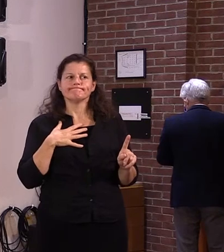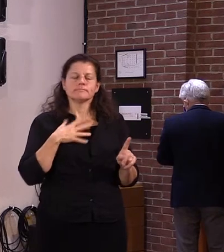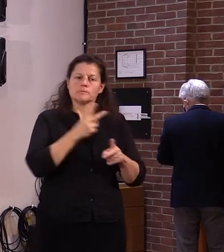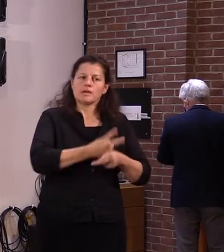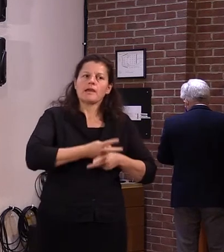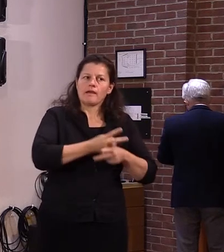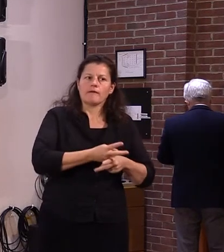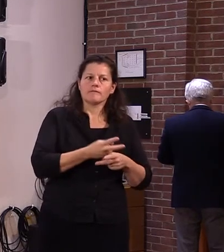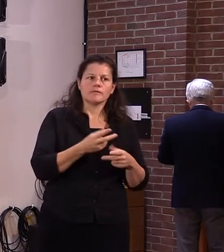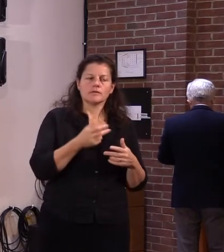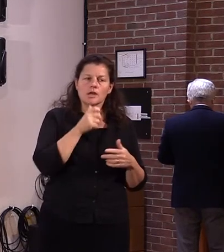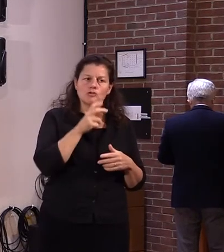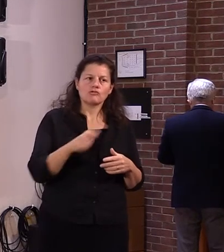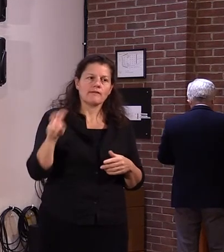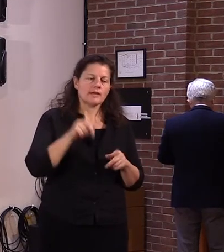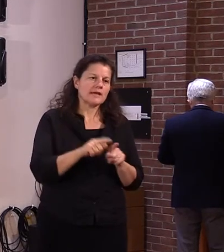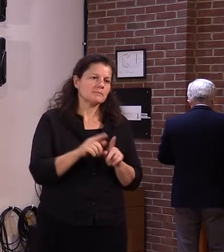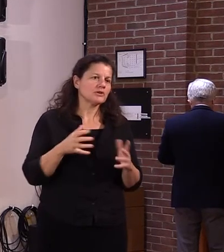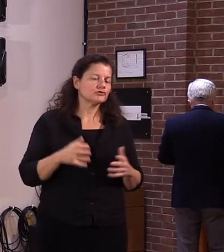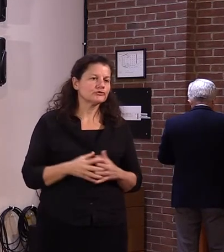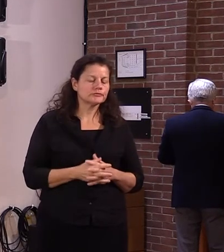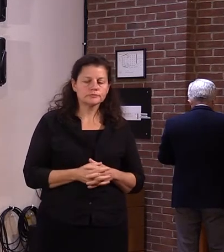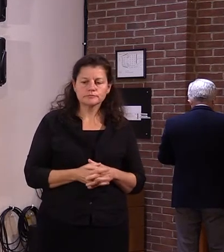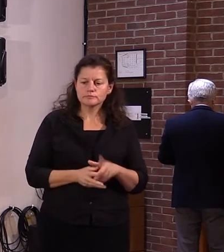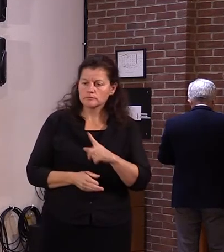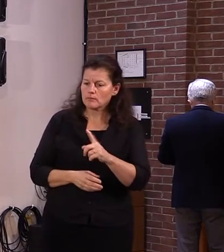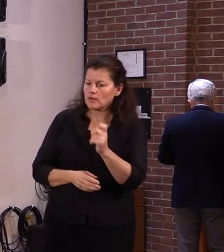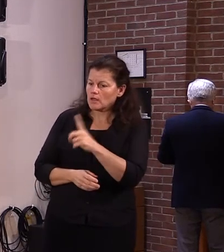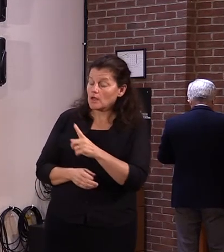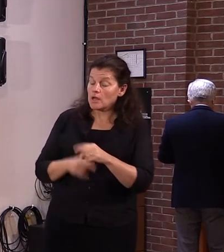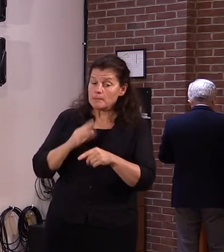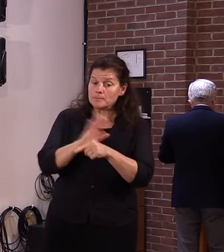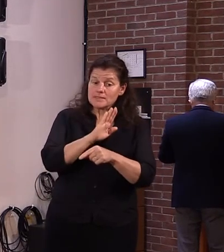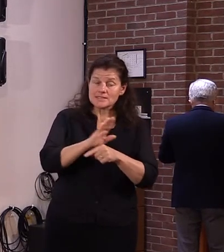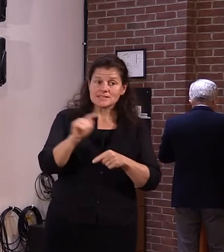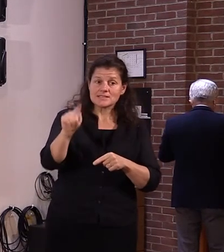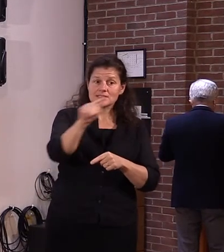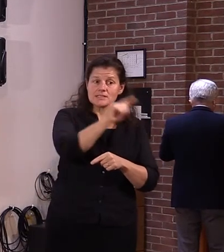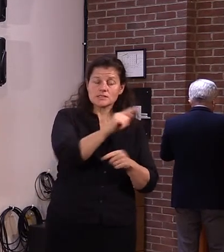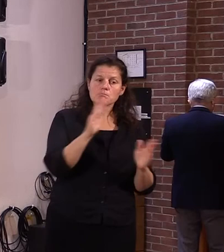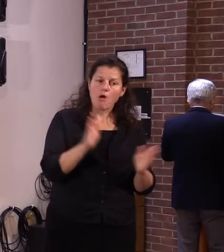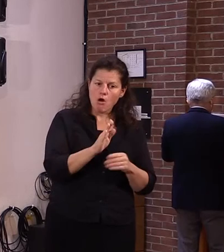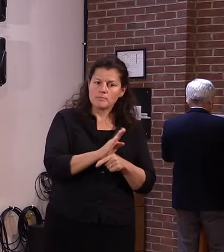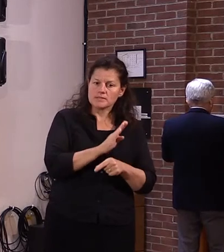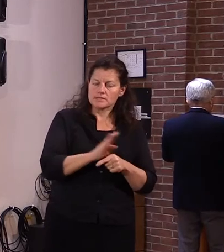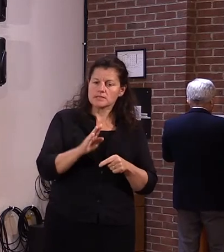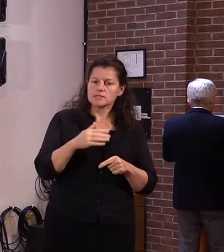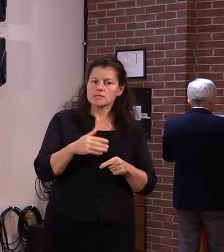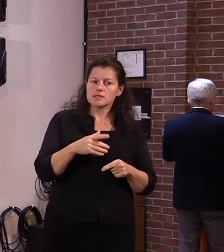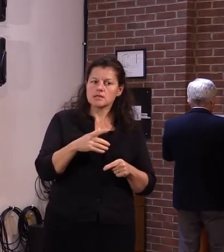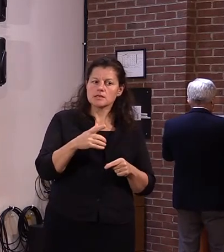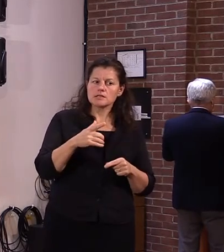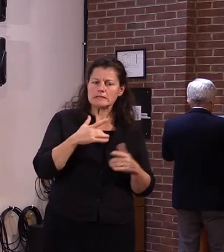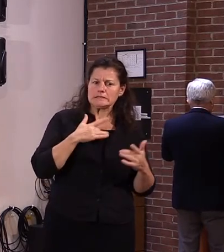Mm-hmm. And as far as businesses are concerned, especially small businesses, and we move into the